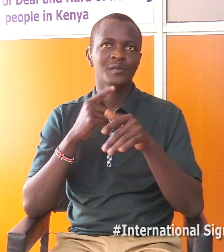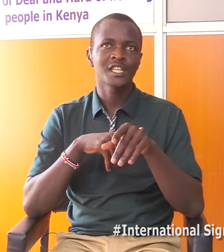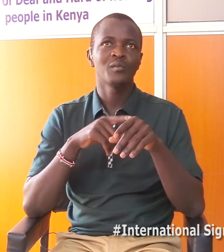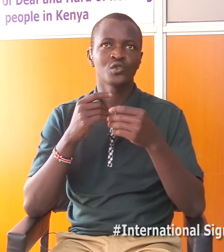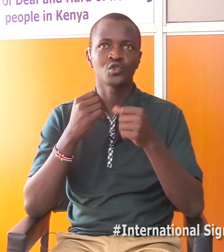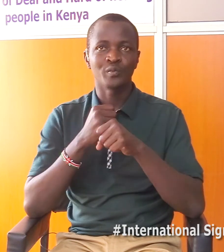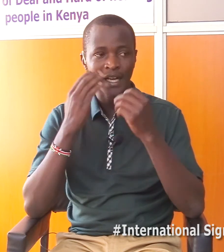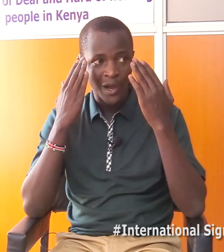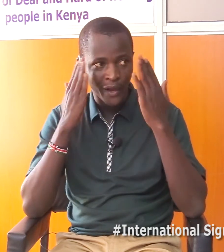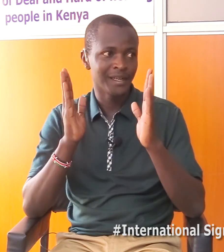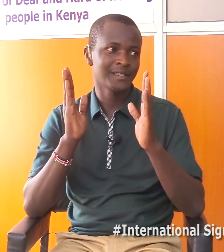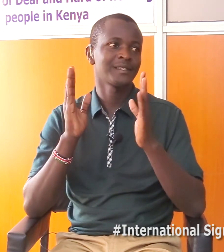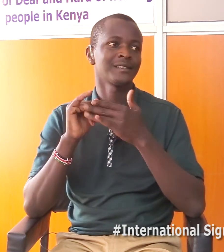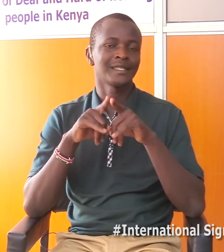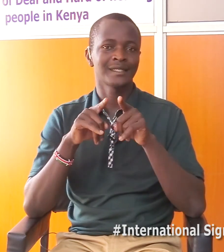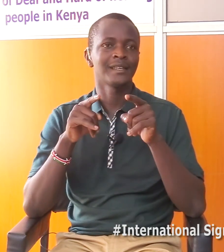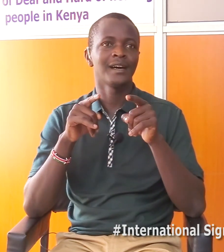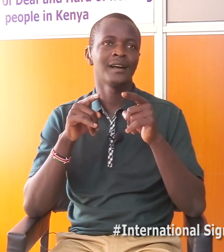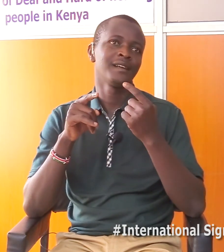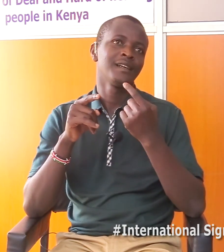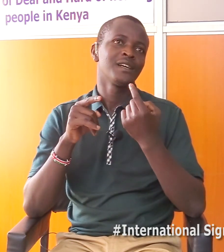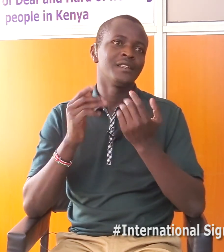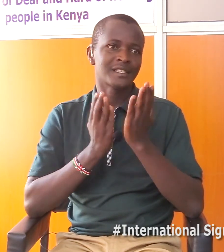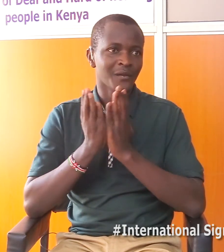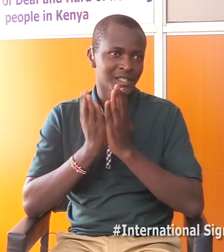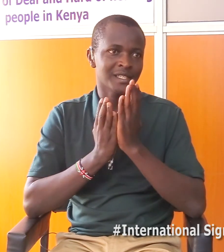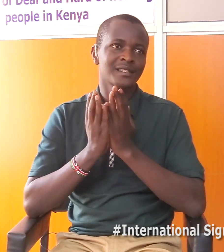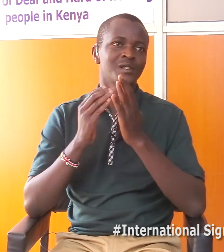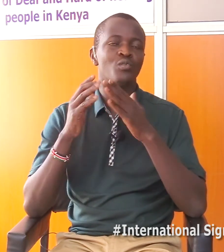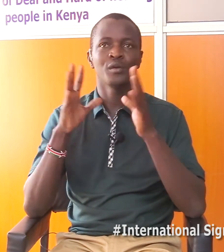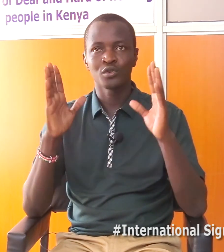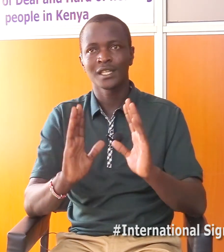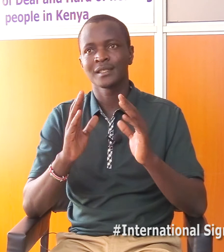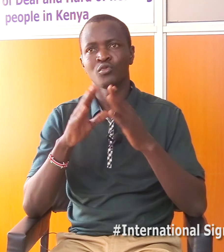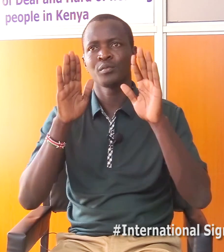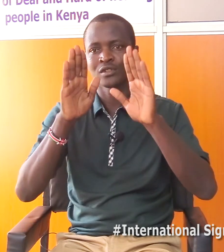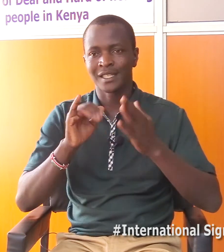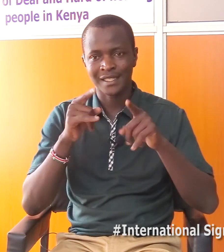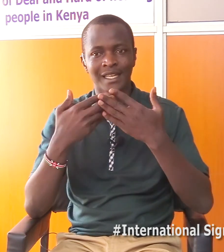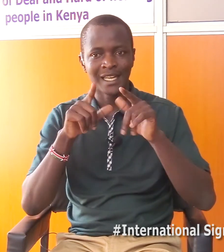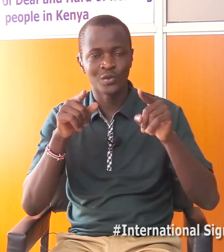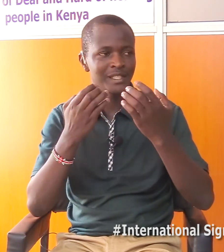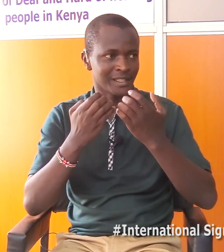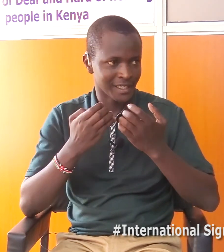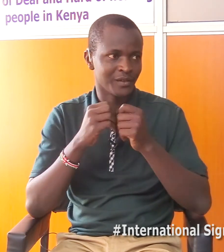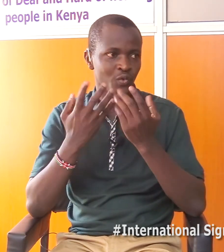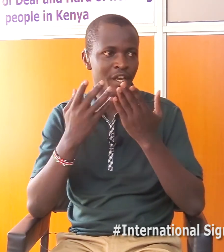sometime also to make awareness that the services is more important that sign language is needed where you